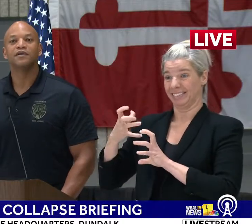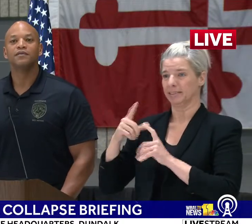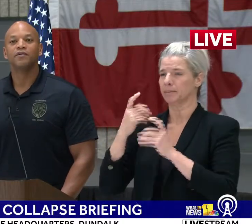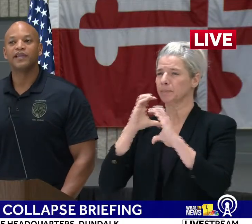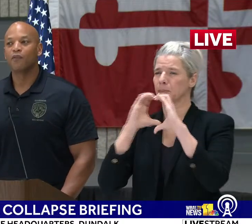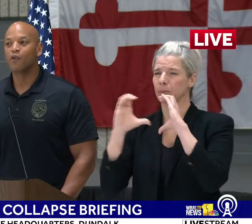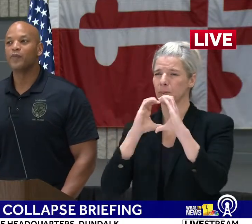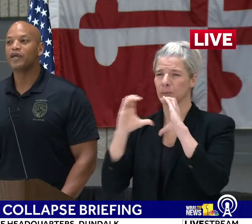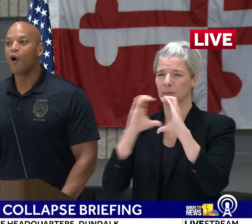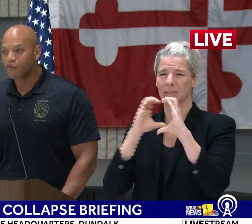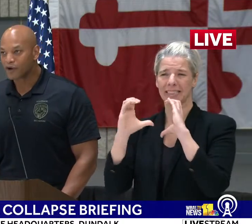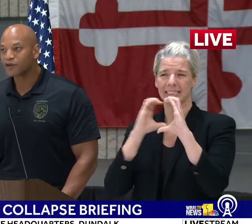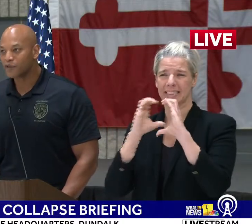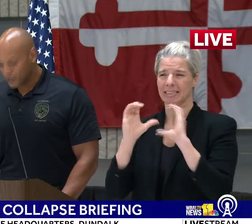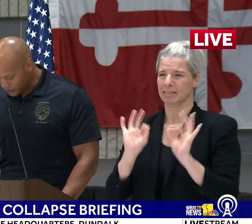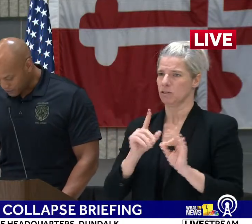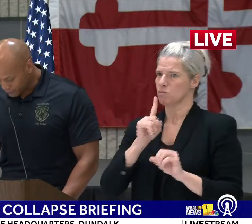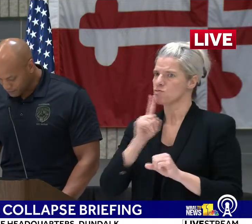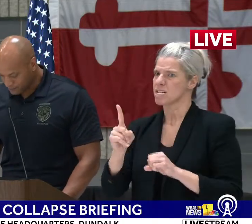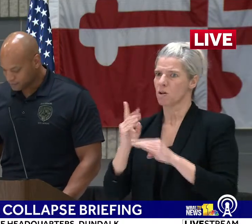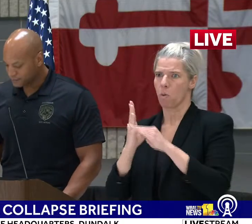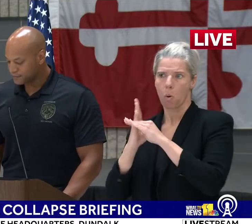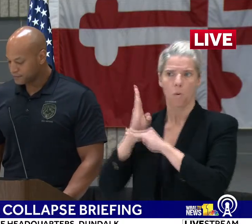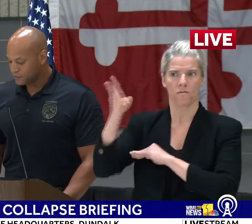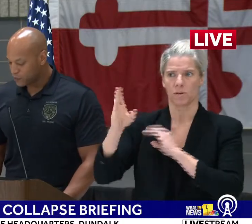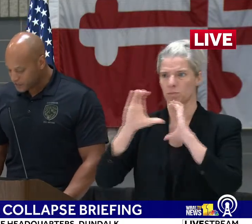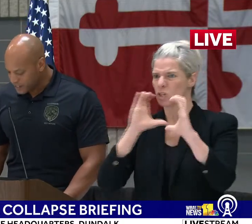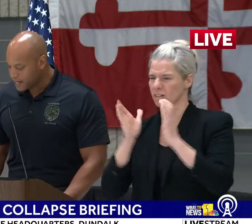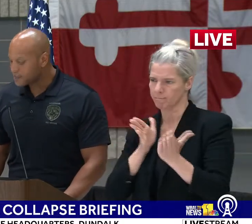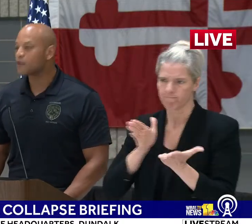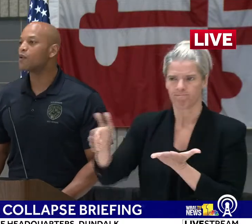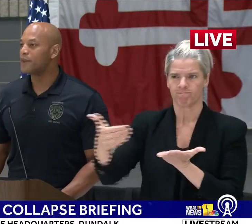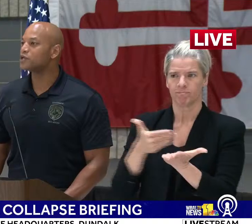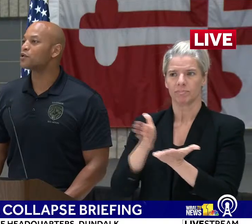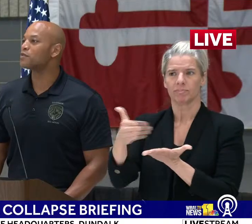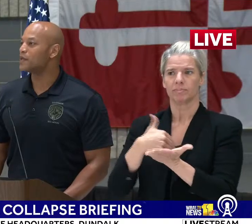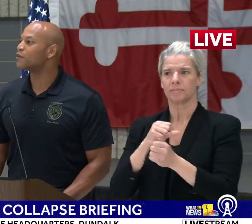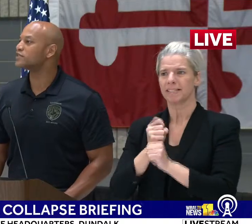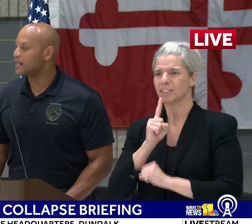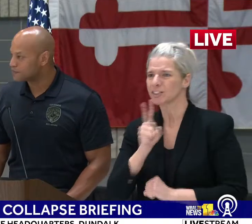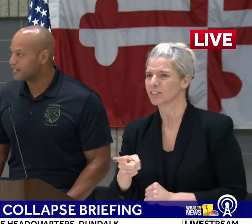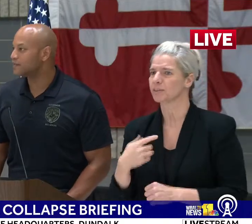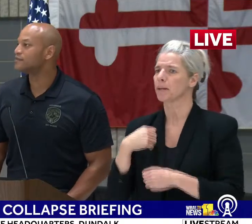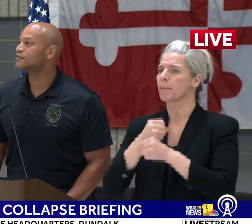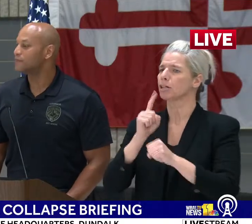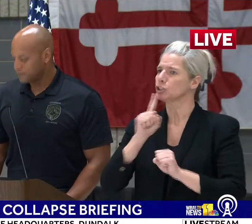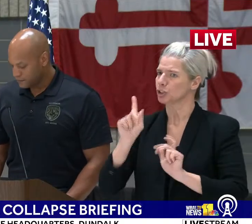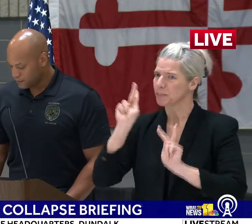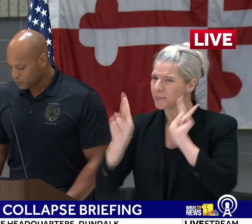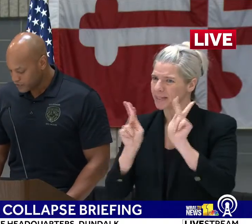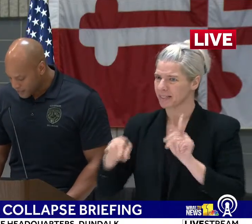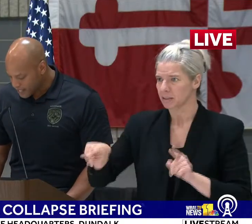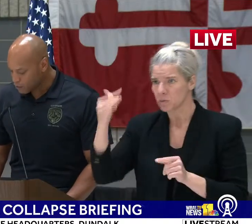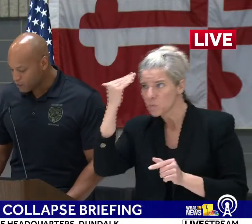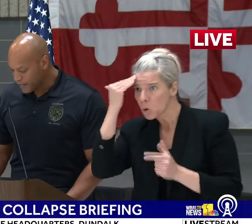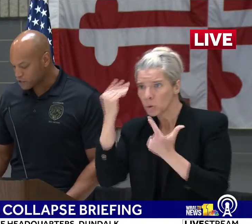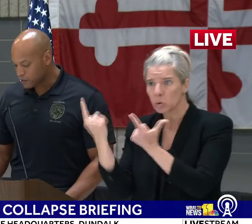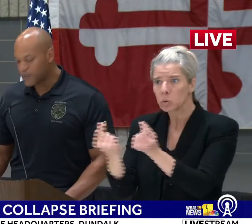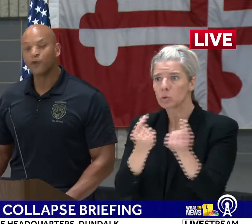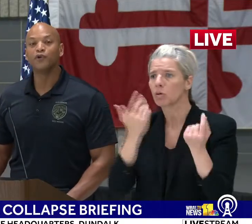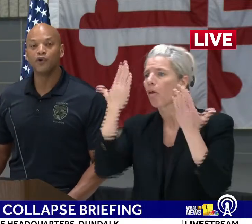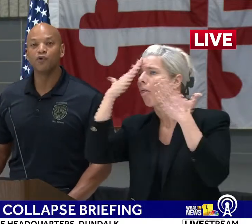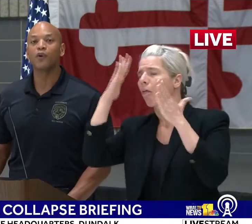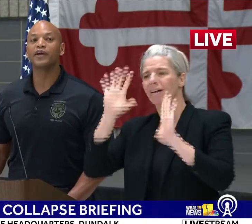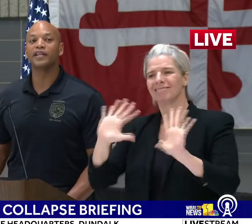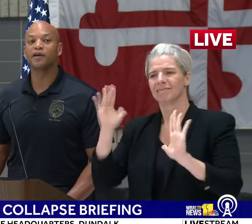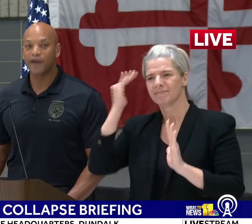communicative, but that we would be over-communicative. We said that we would make sure that people stayed updated. We said that we